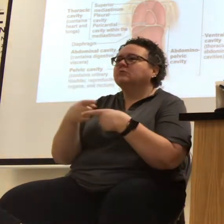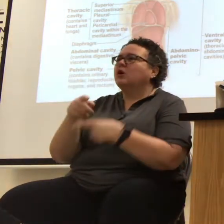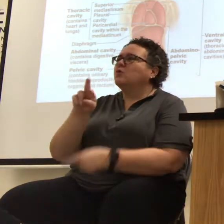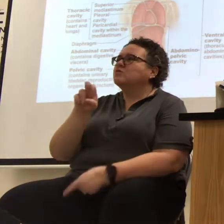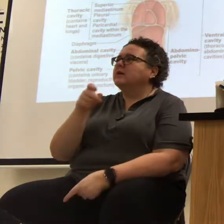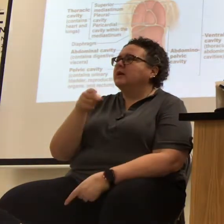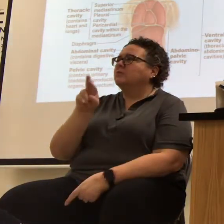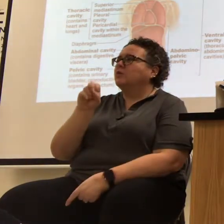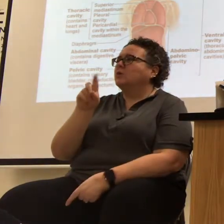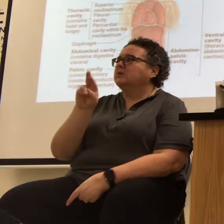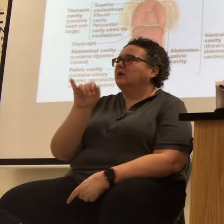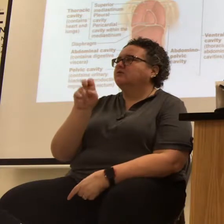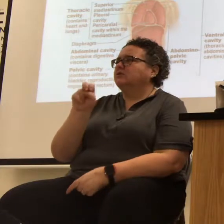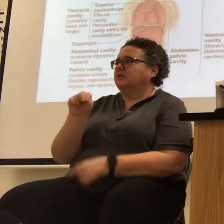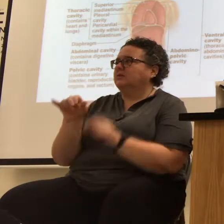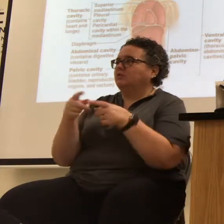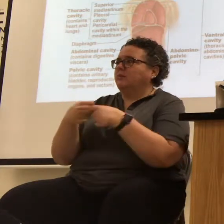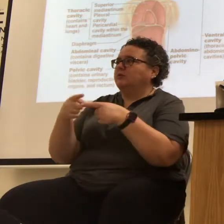So, repro,